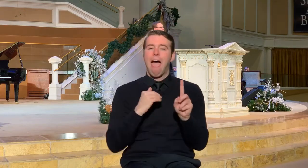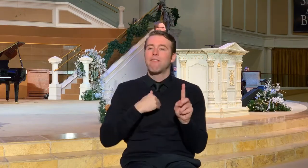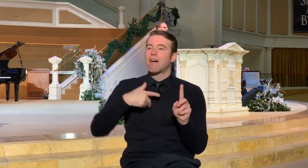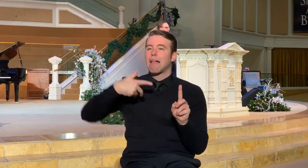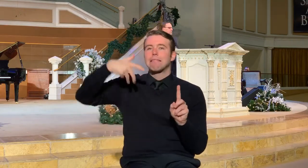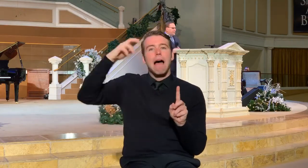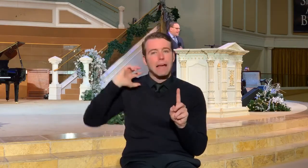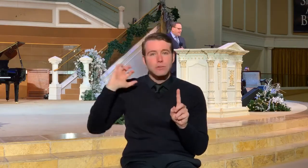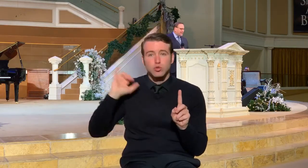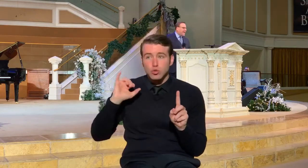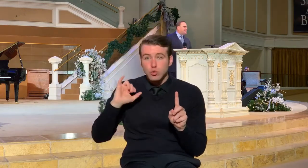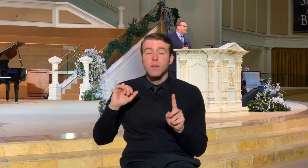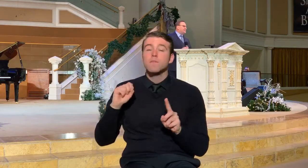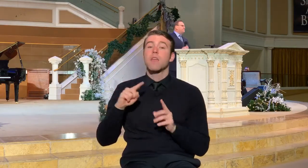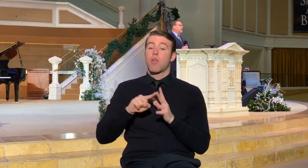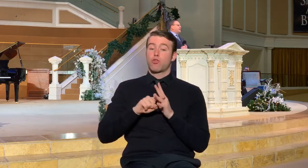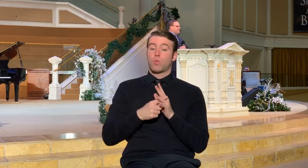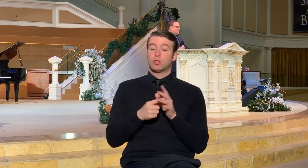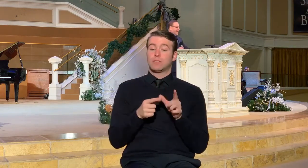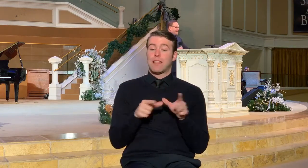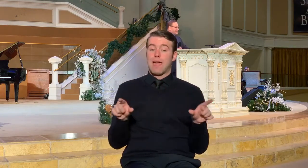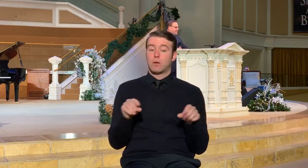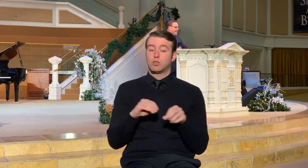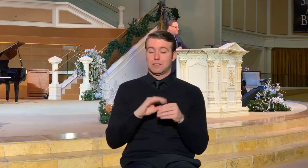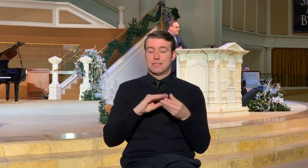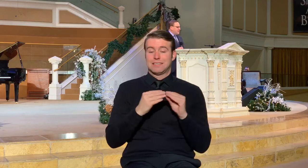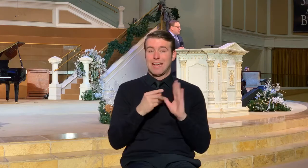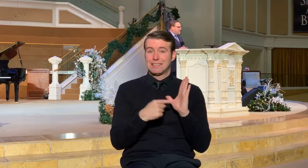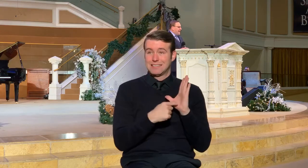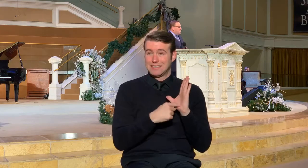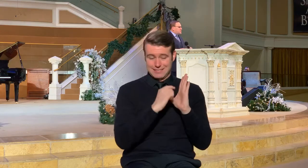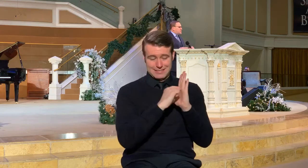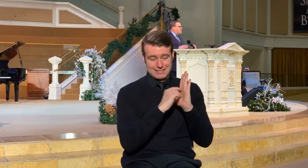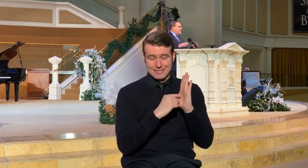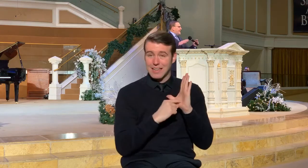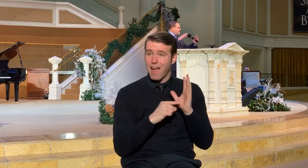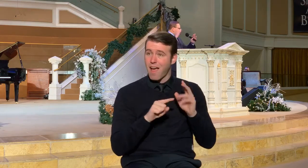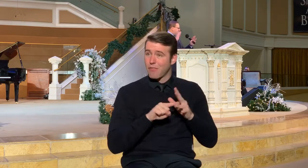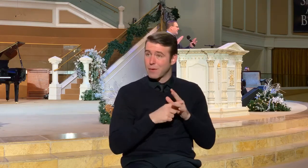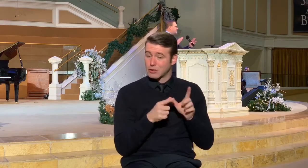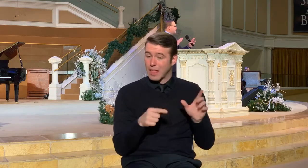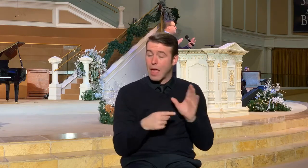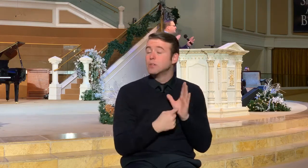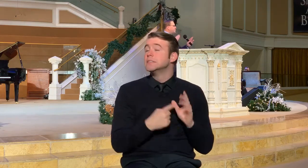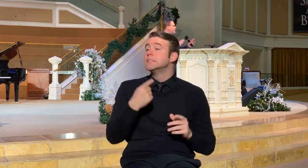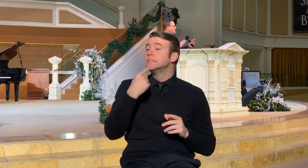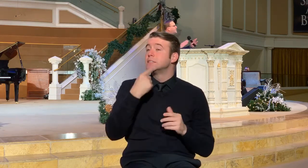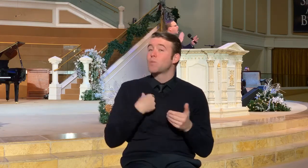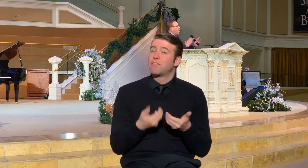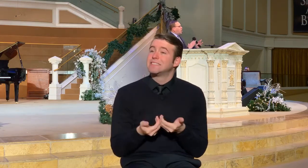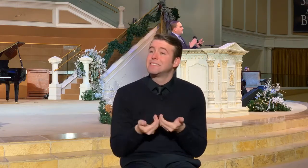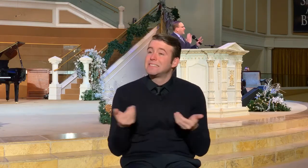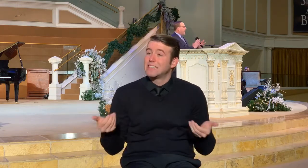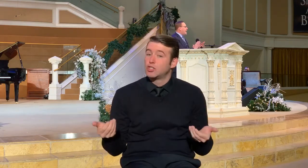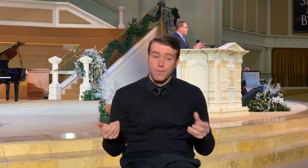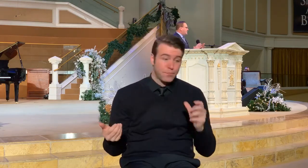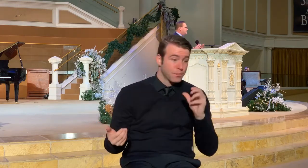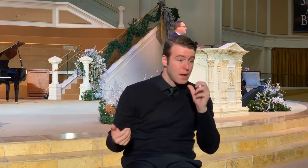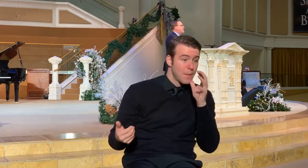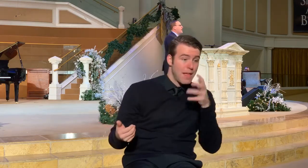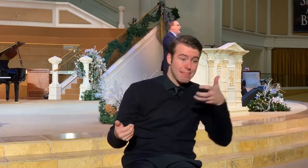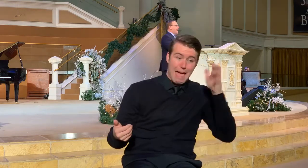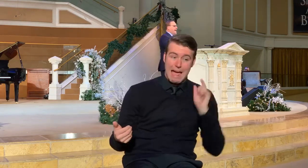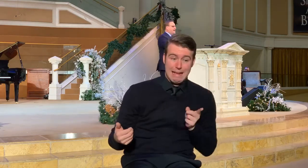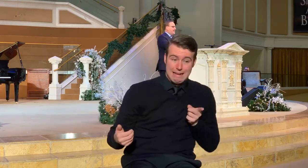the original language, an indication in the text that there is to be a distinction between her, the